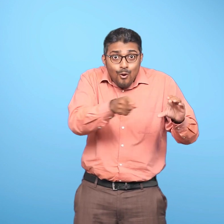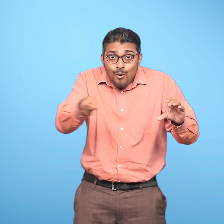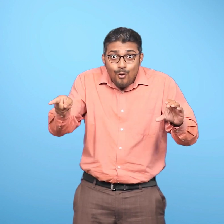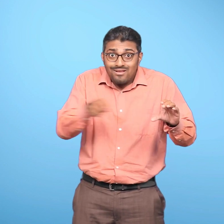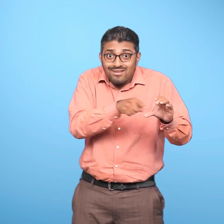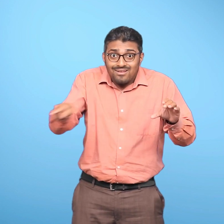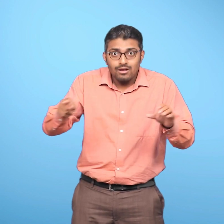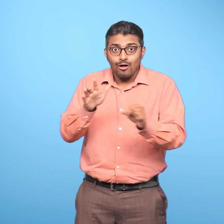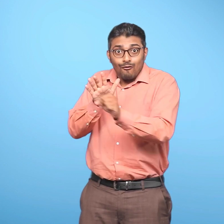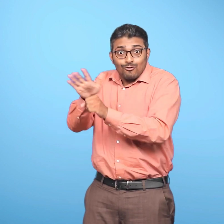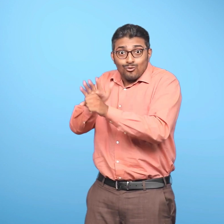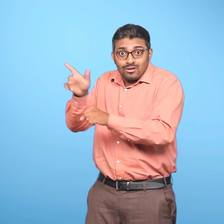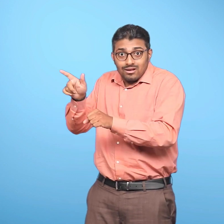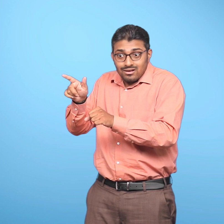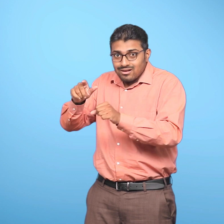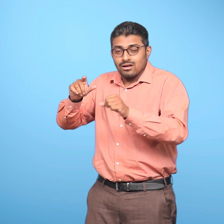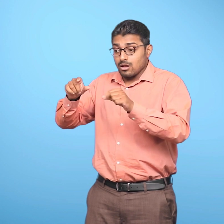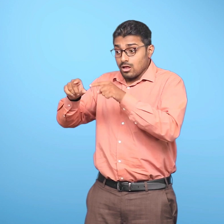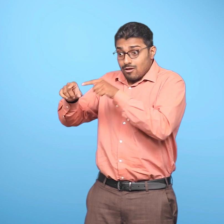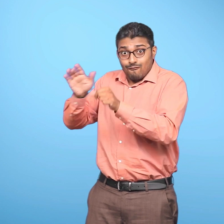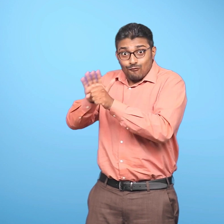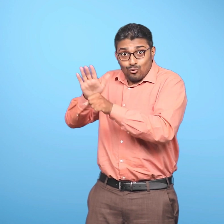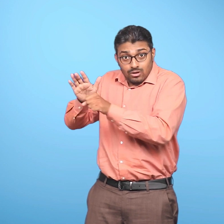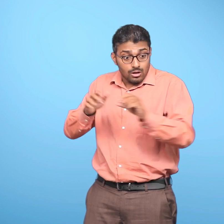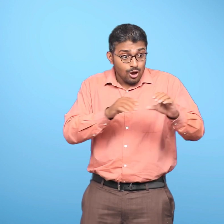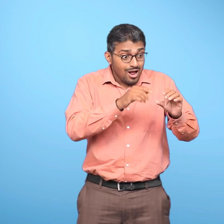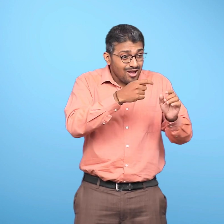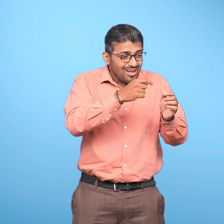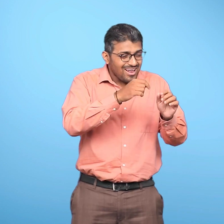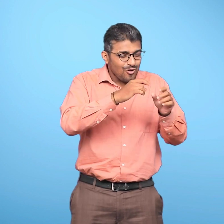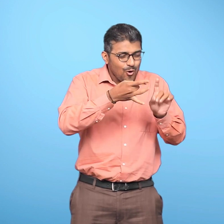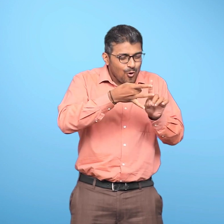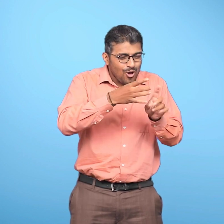Normally, the ring is slightly smaller in size than the wooden handle.